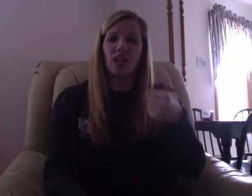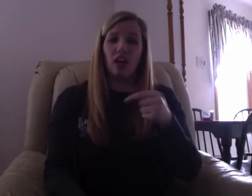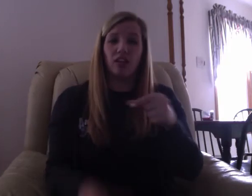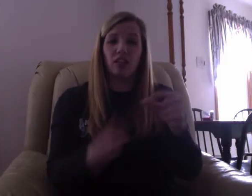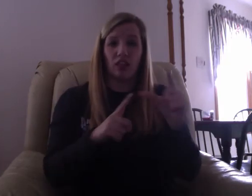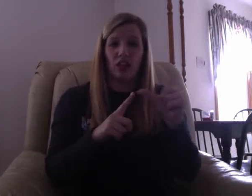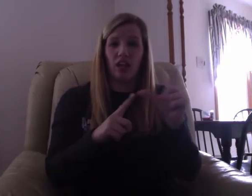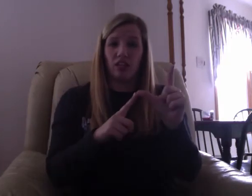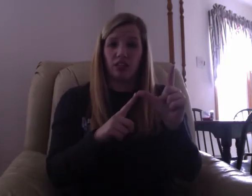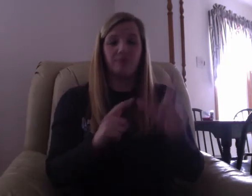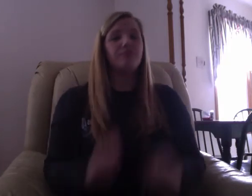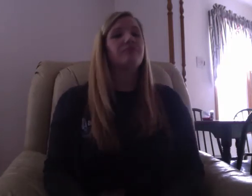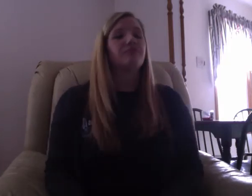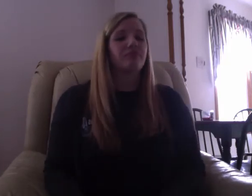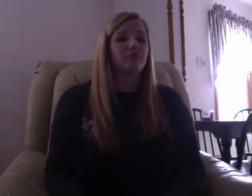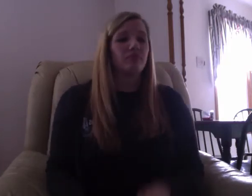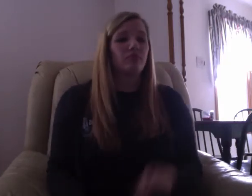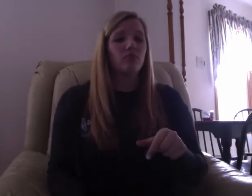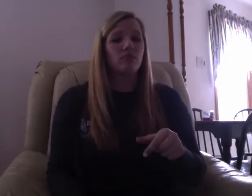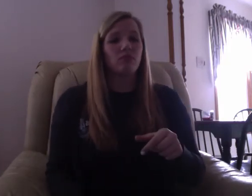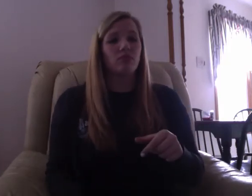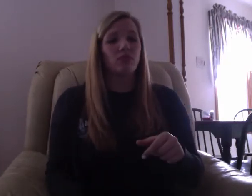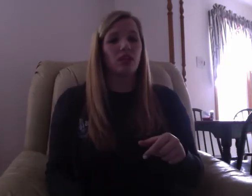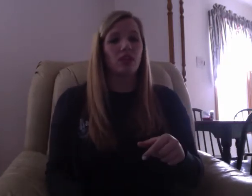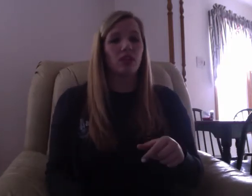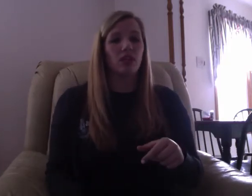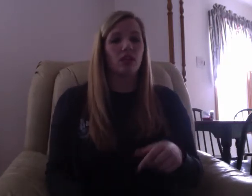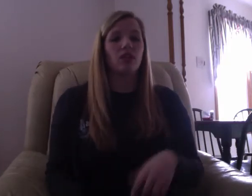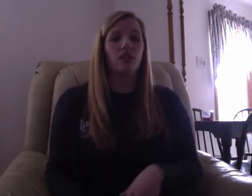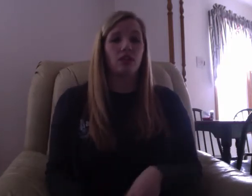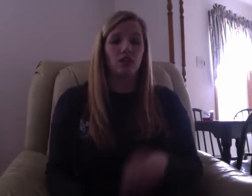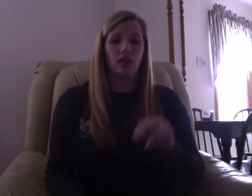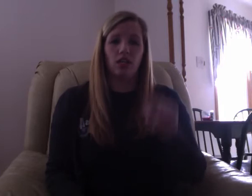in some other resource centers out west or in the northeast are